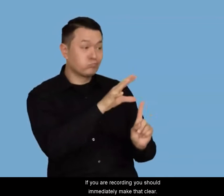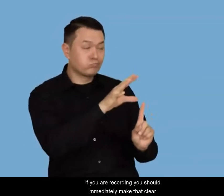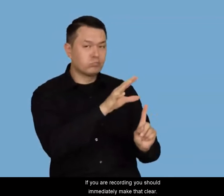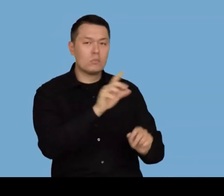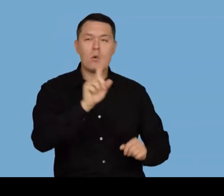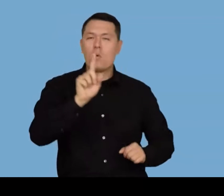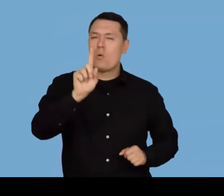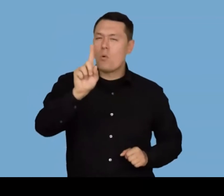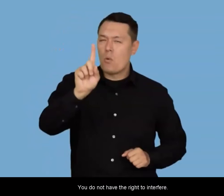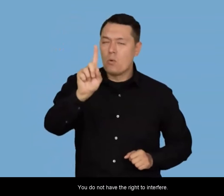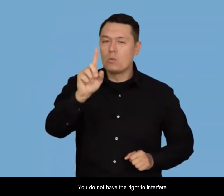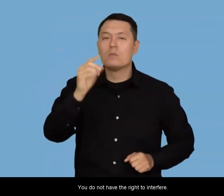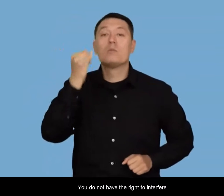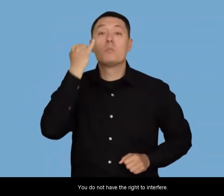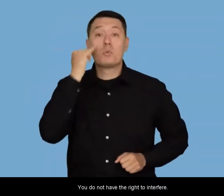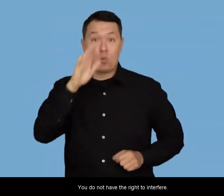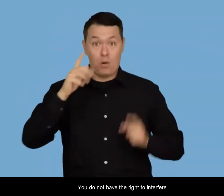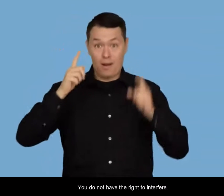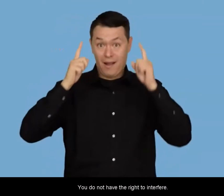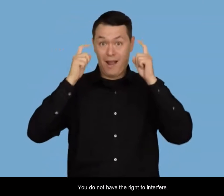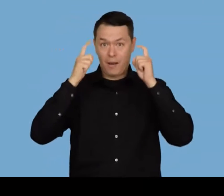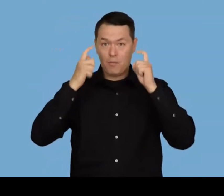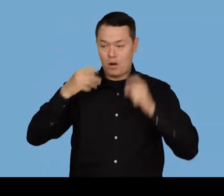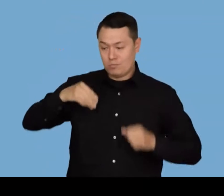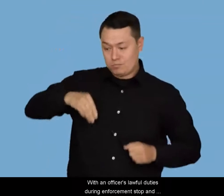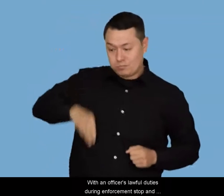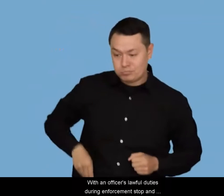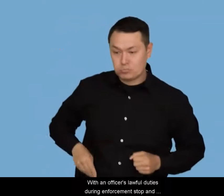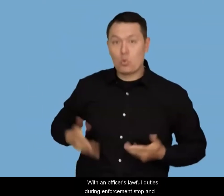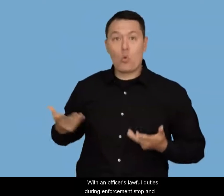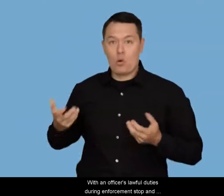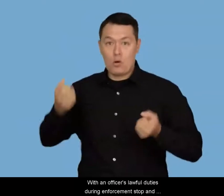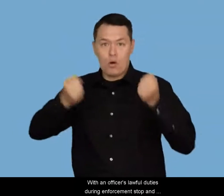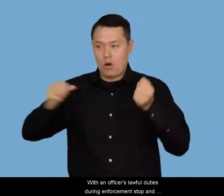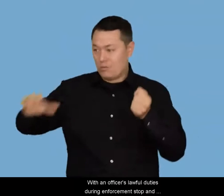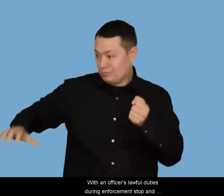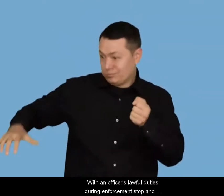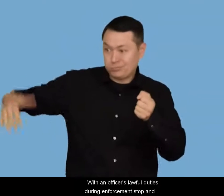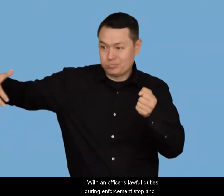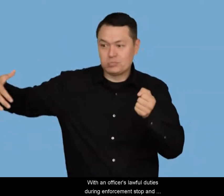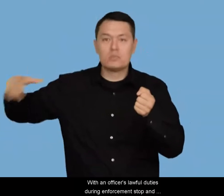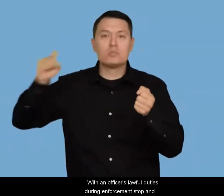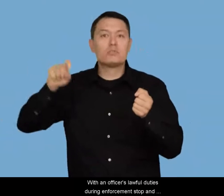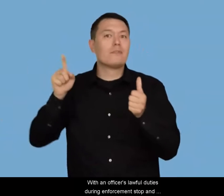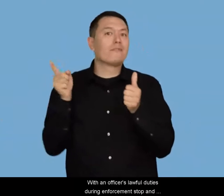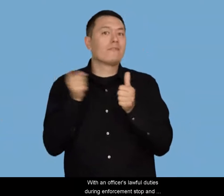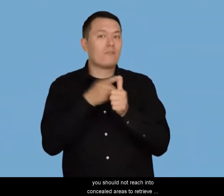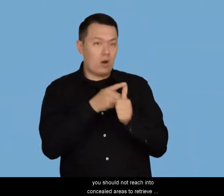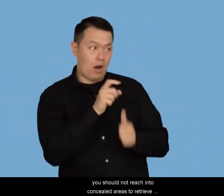clear. You do not have the right to interfere with an officer's lawful duties during an enforcement stop, and you should